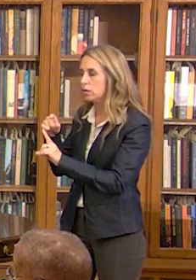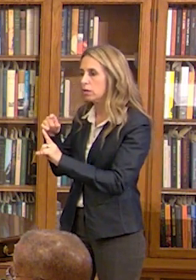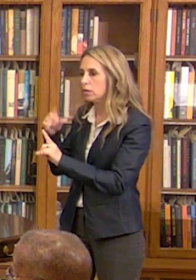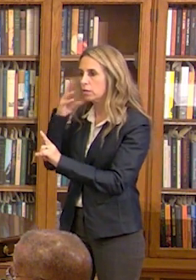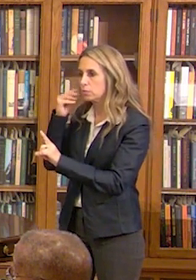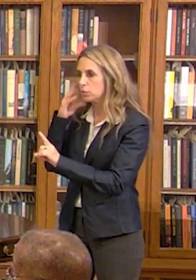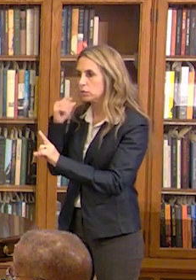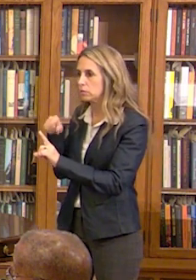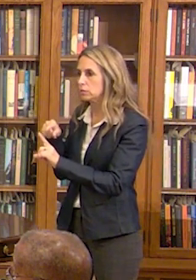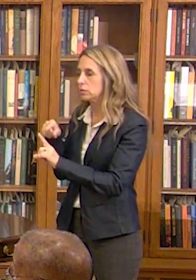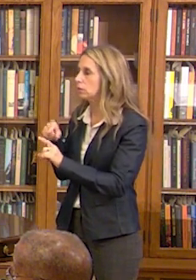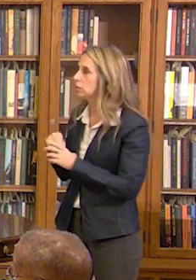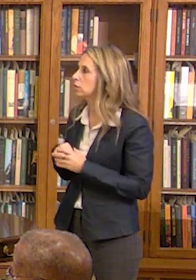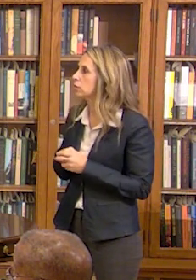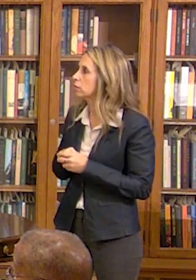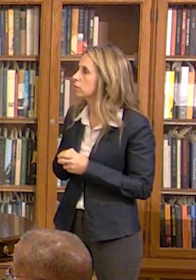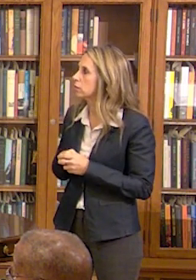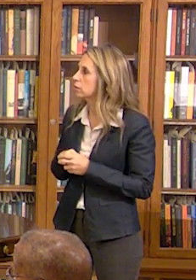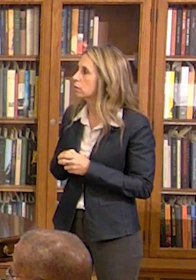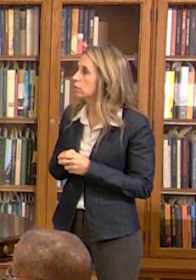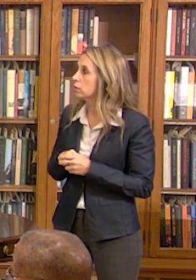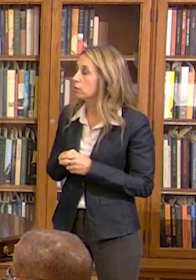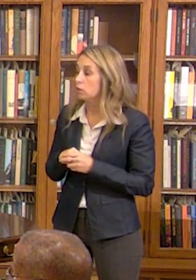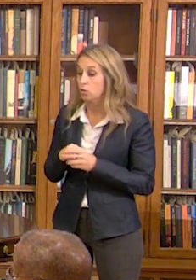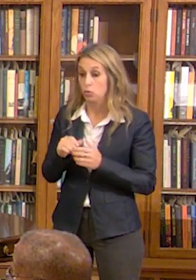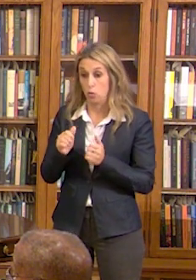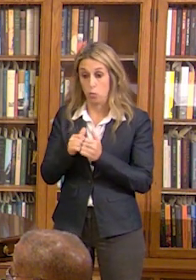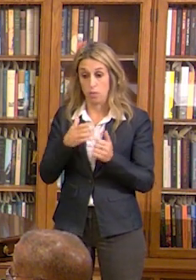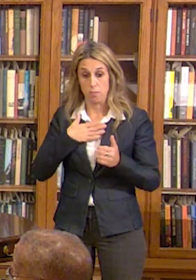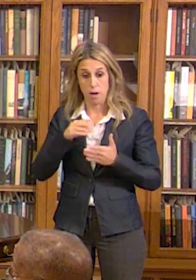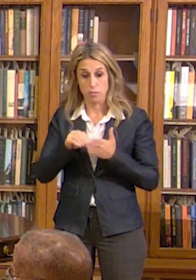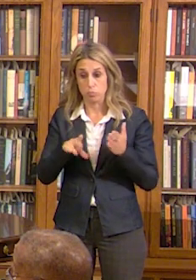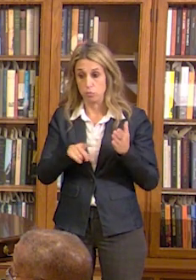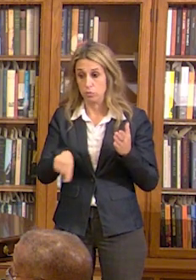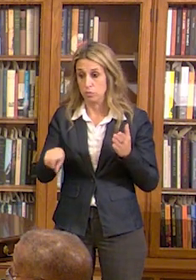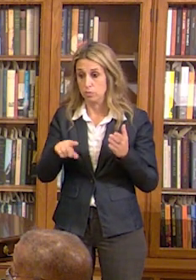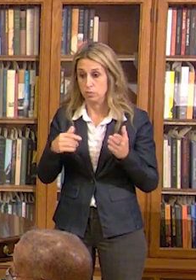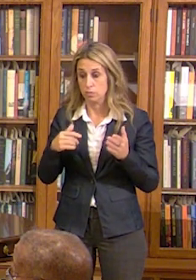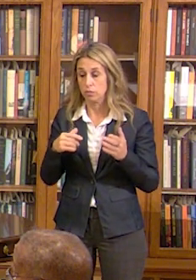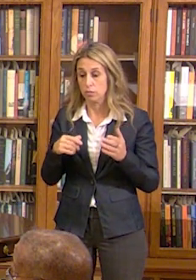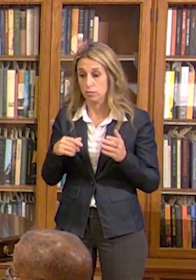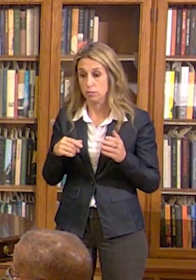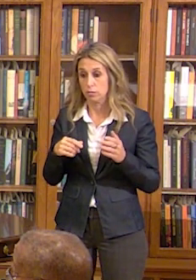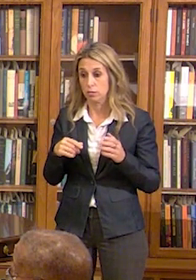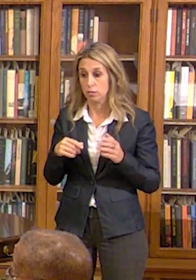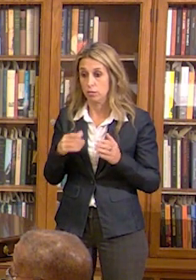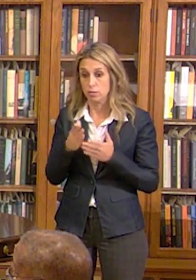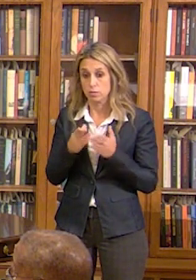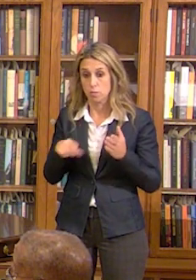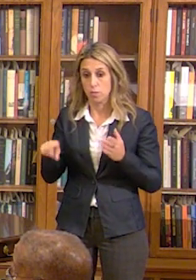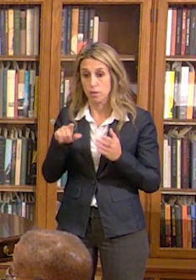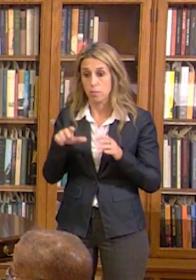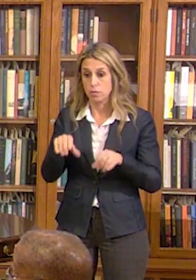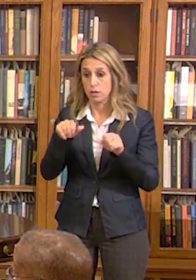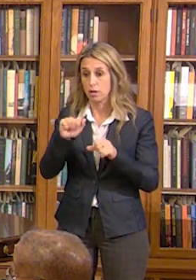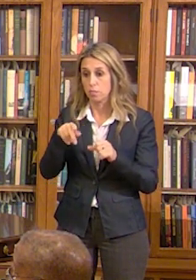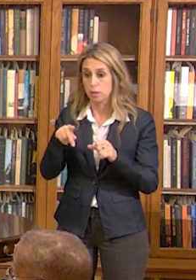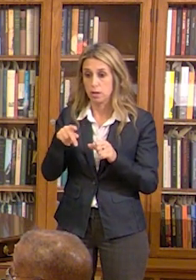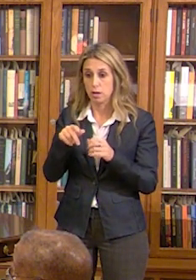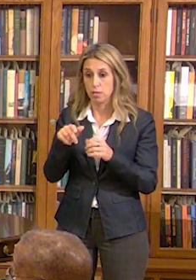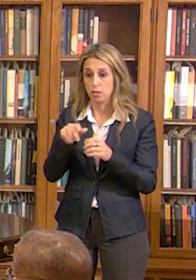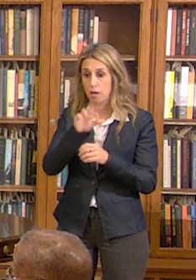content what I pulled from my kids is is I I have students that are taking AP African-American